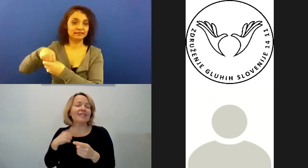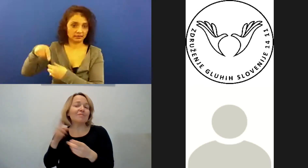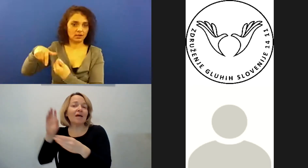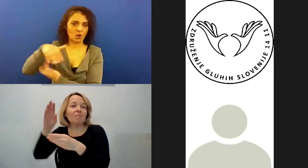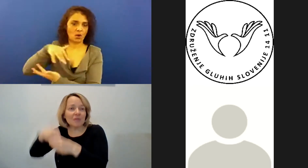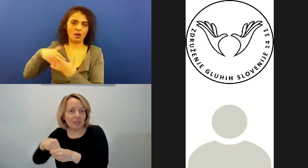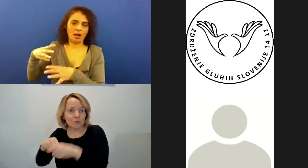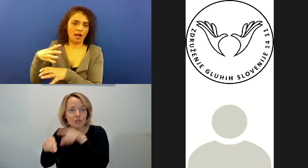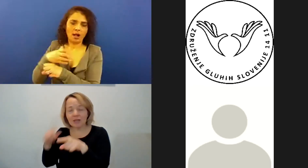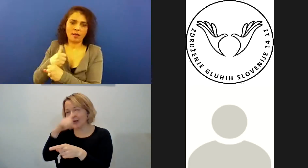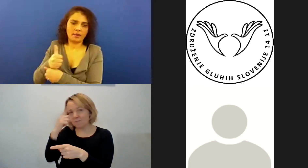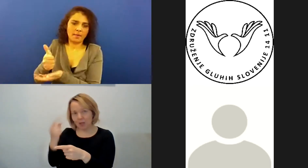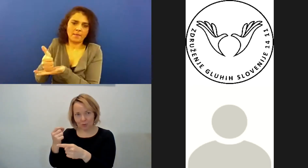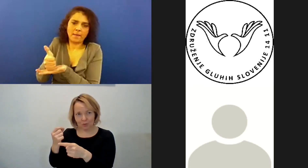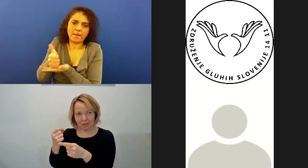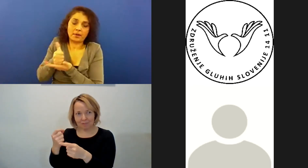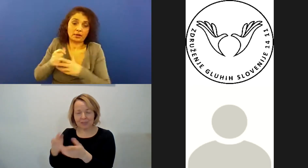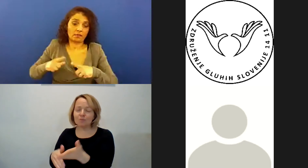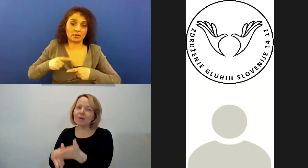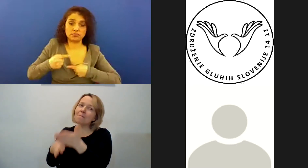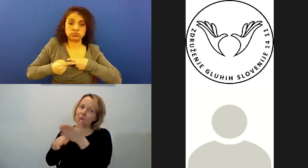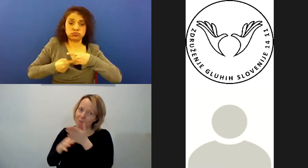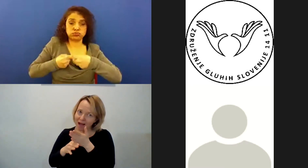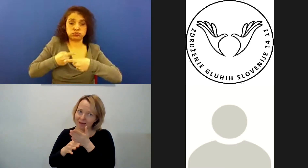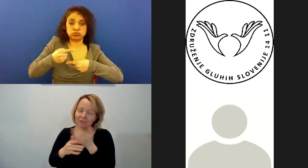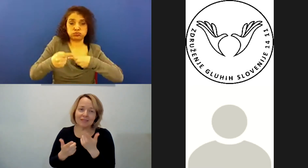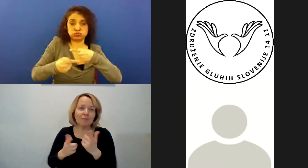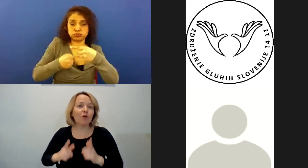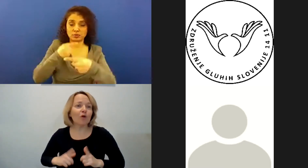crowd of people who live and work in Switzerland. And that was my crowd.